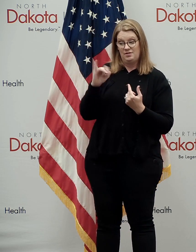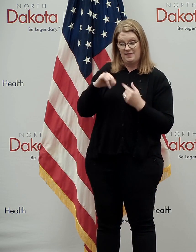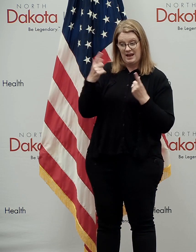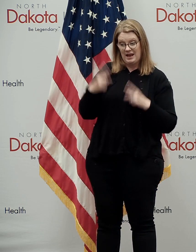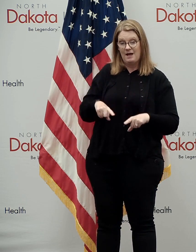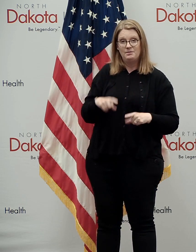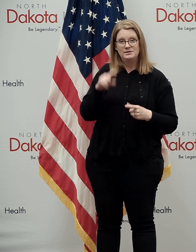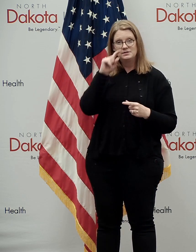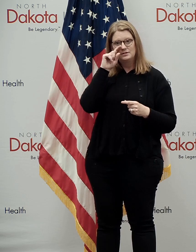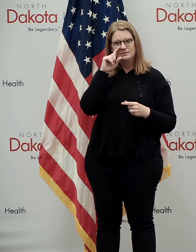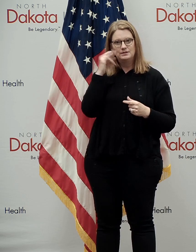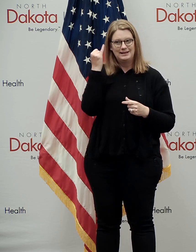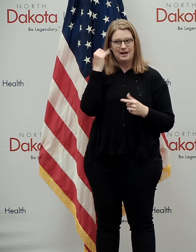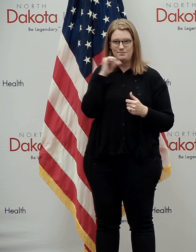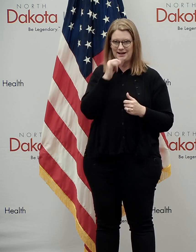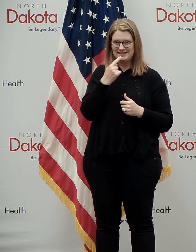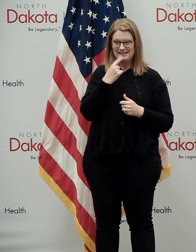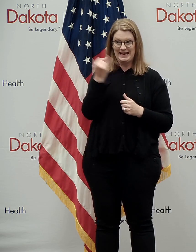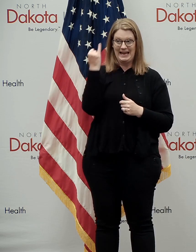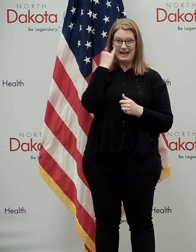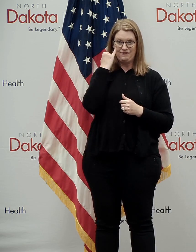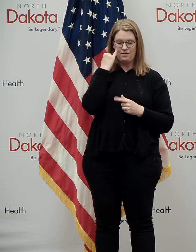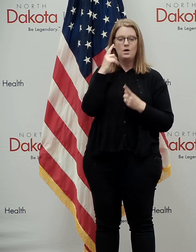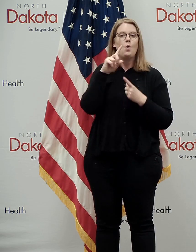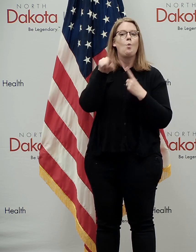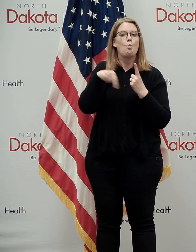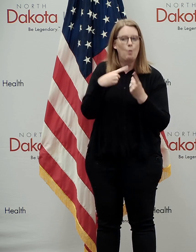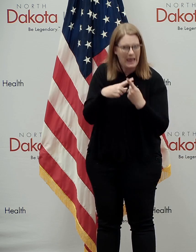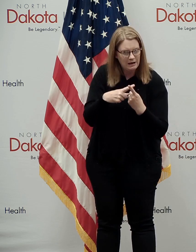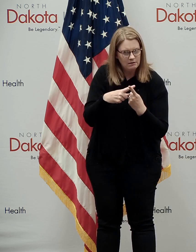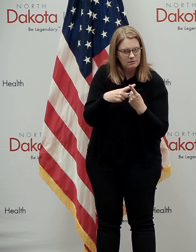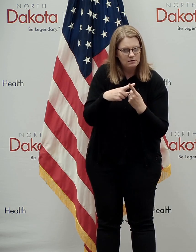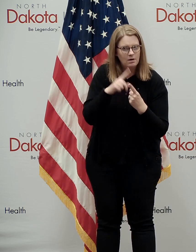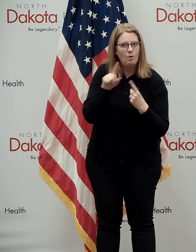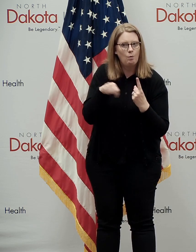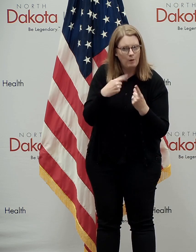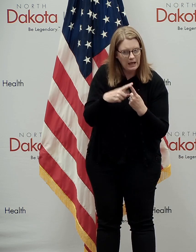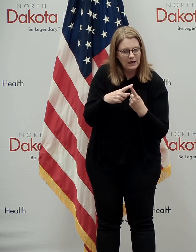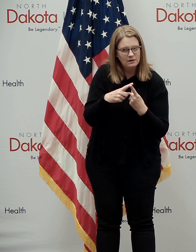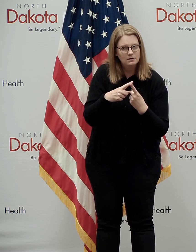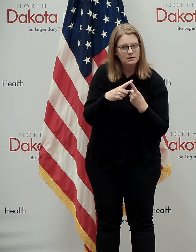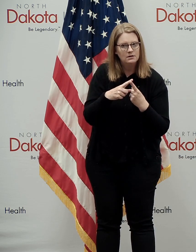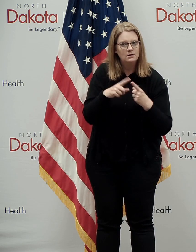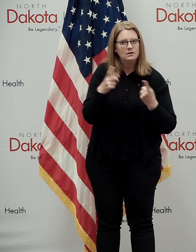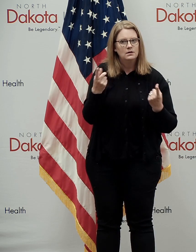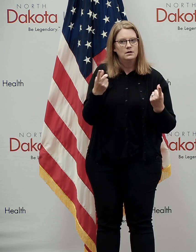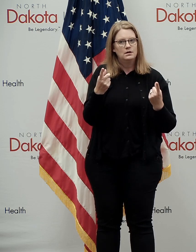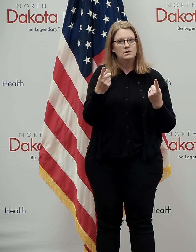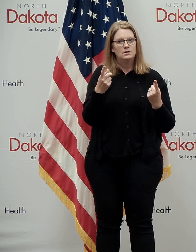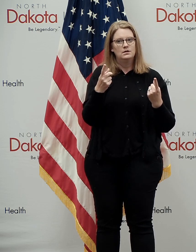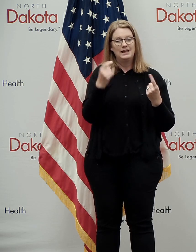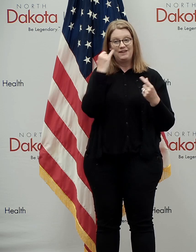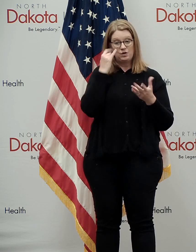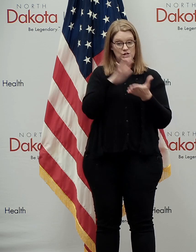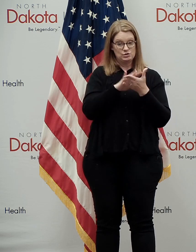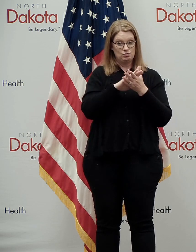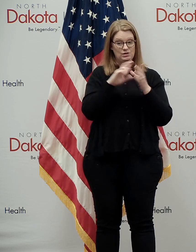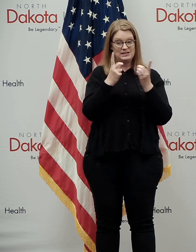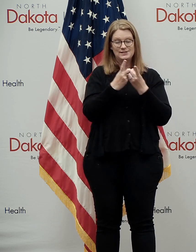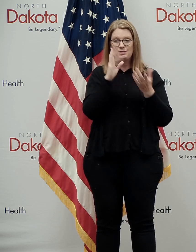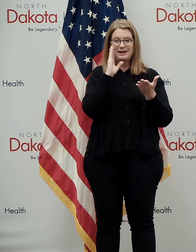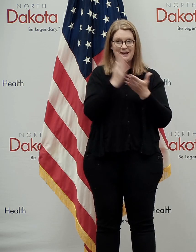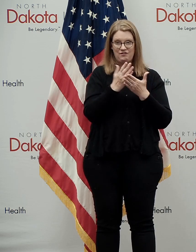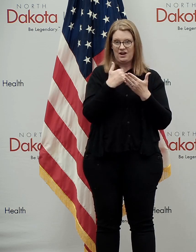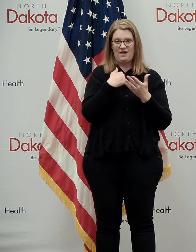buildings, and I'm not going to say if, but I'm going to say when, it will be an anomaly in our state. If you are in a school district that doesn't have a